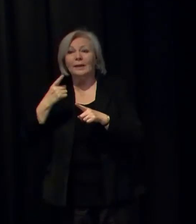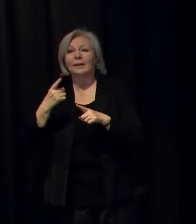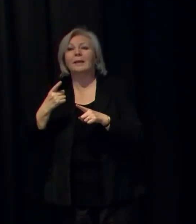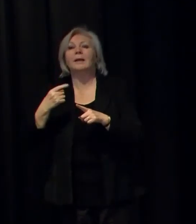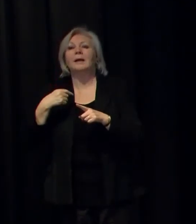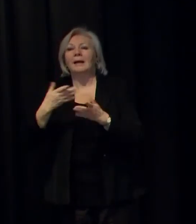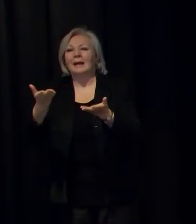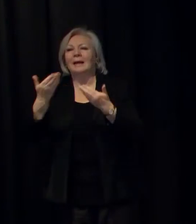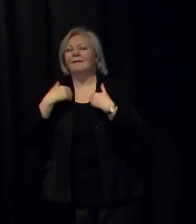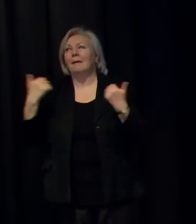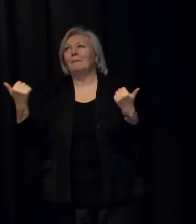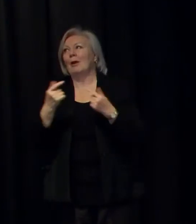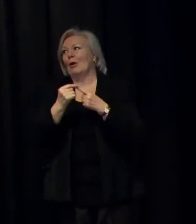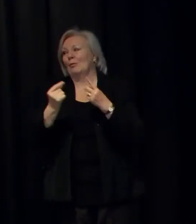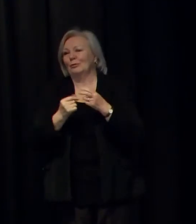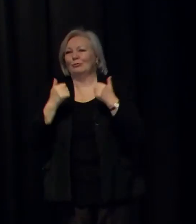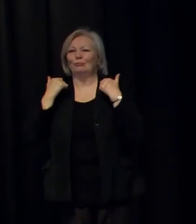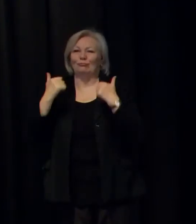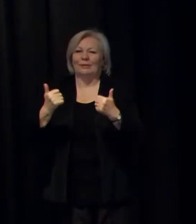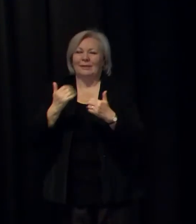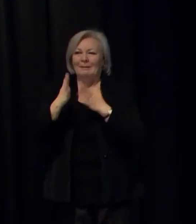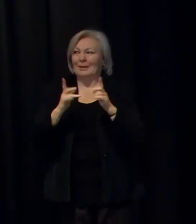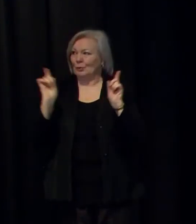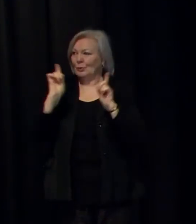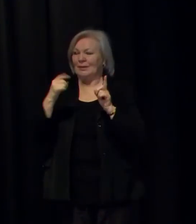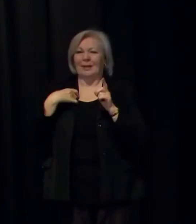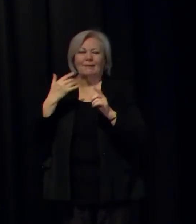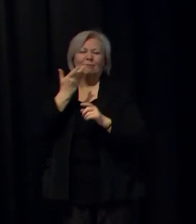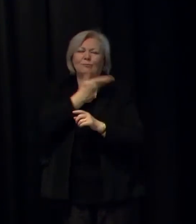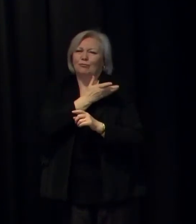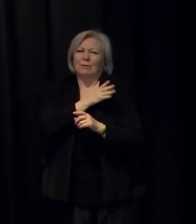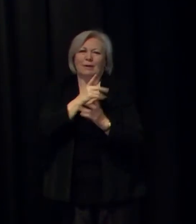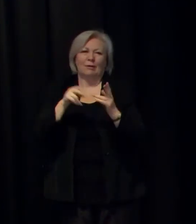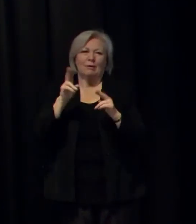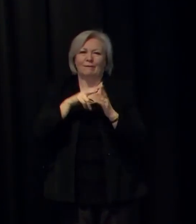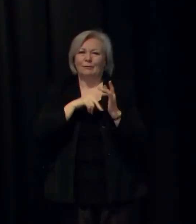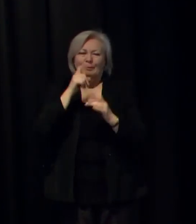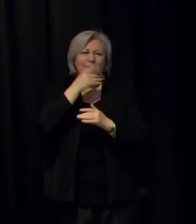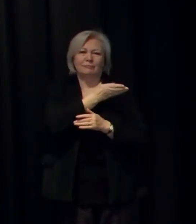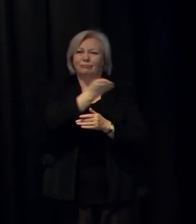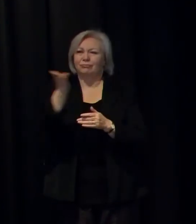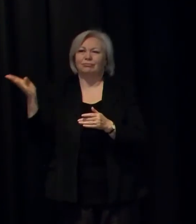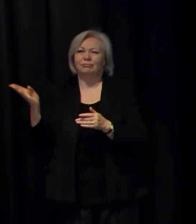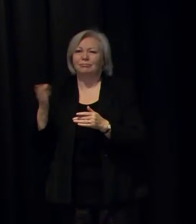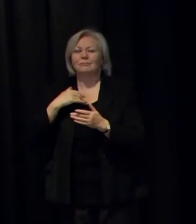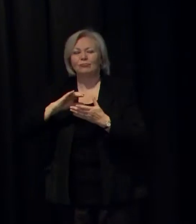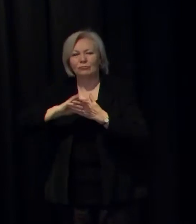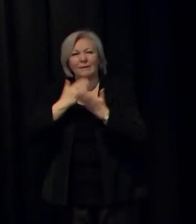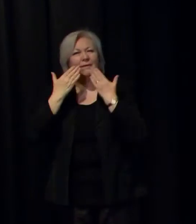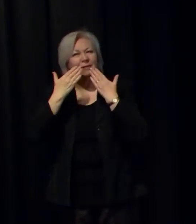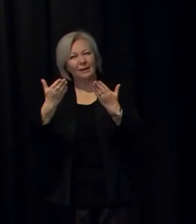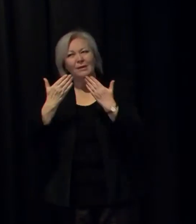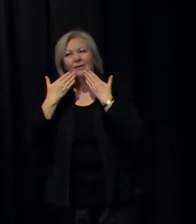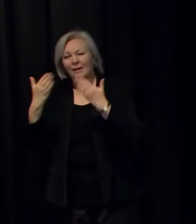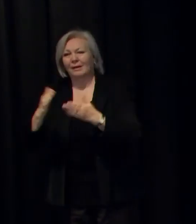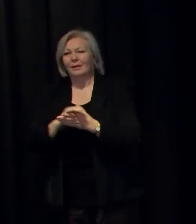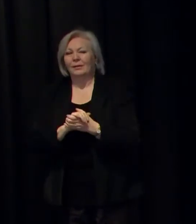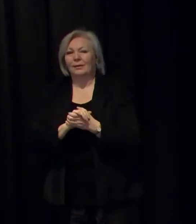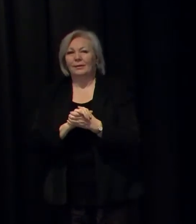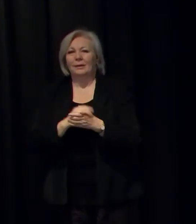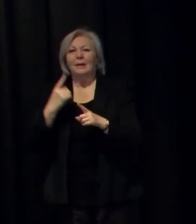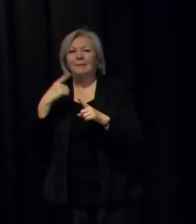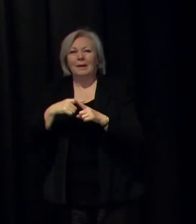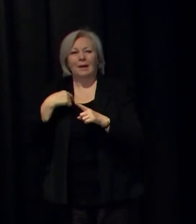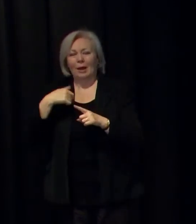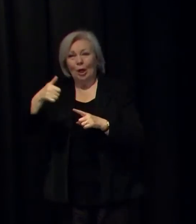have more options. That's what today's all about. I am proud of Victorians, I am grateful to Victorians, and I'm absolutely confident